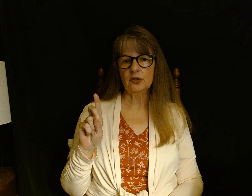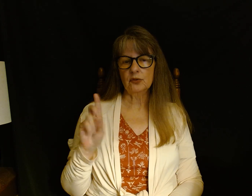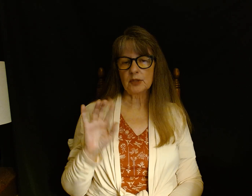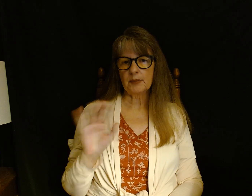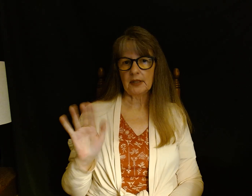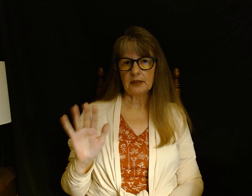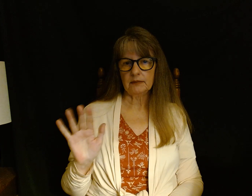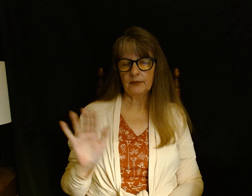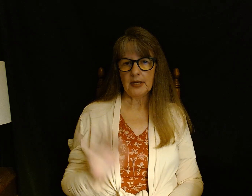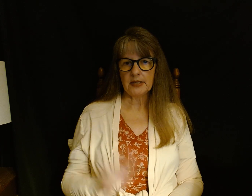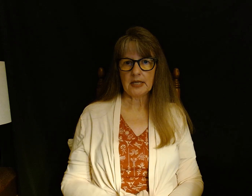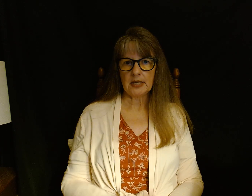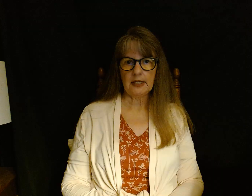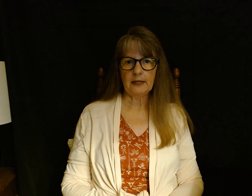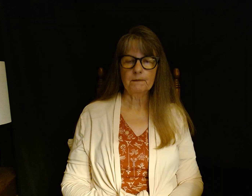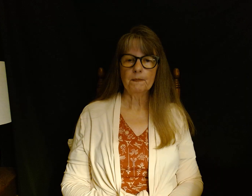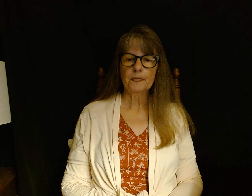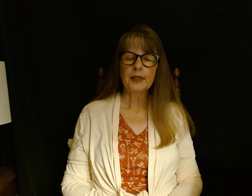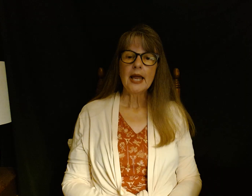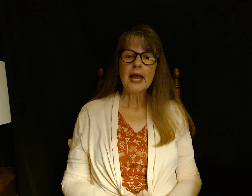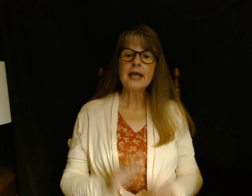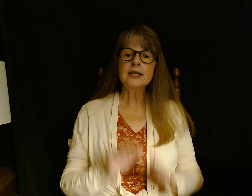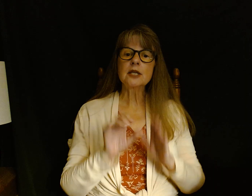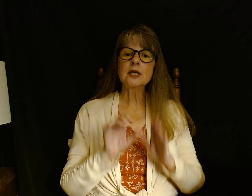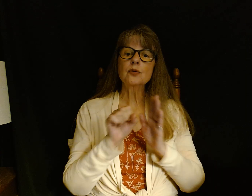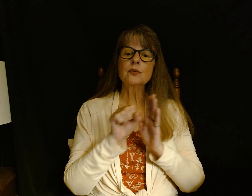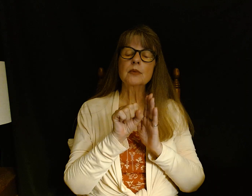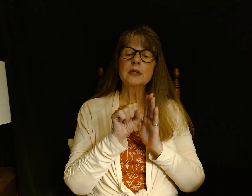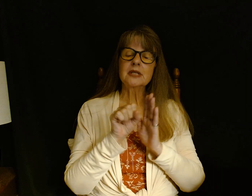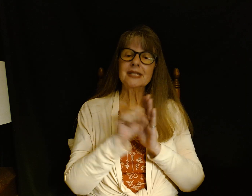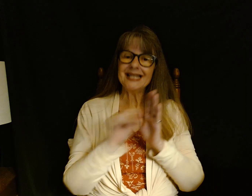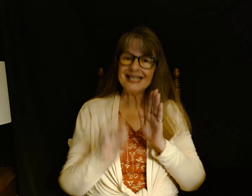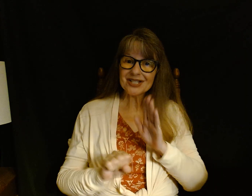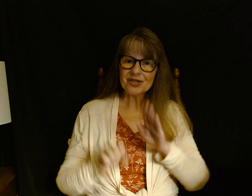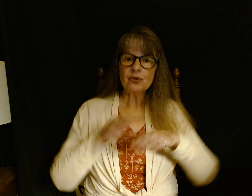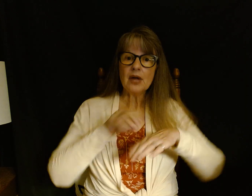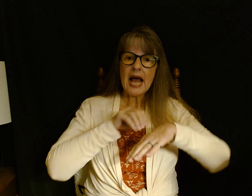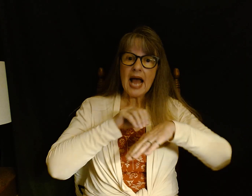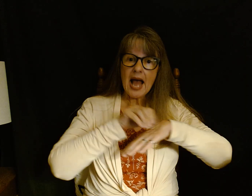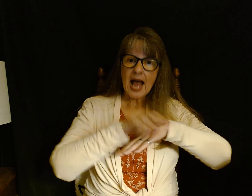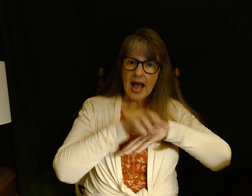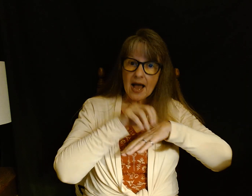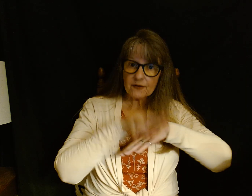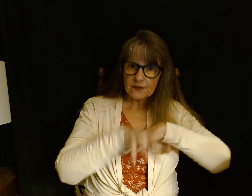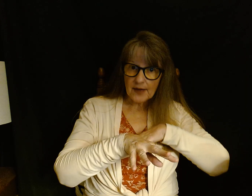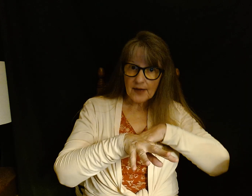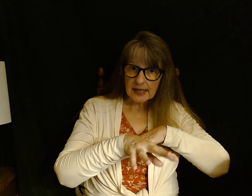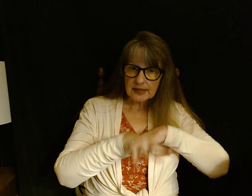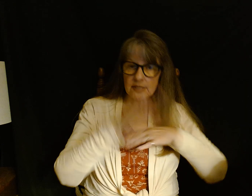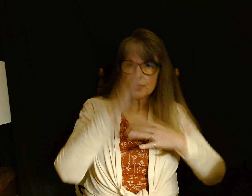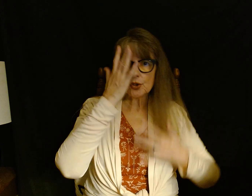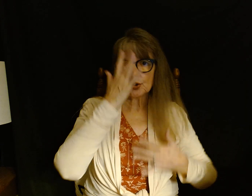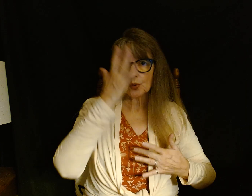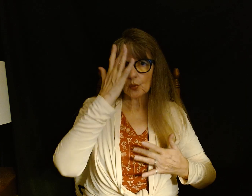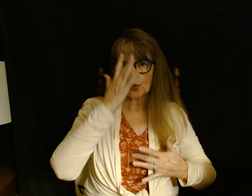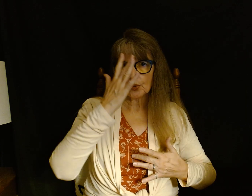spell it S-A-D. And so seasonal affect disorder